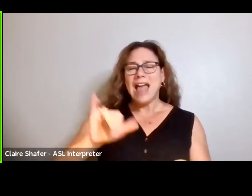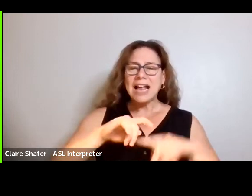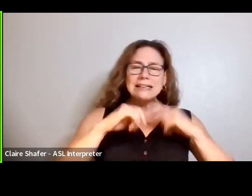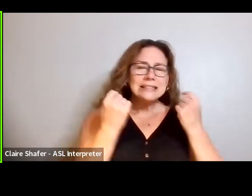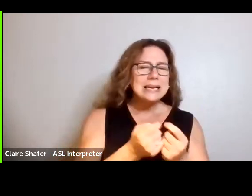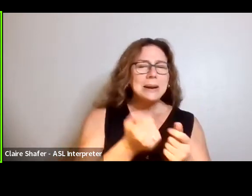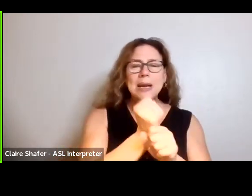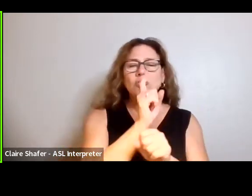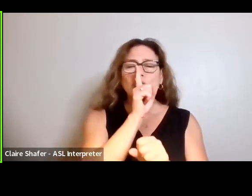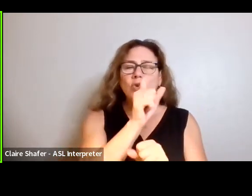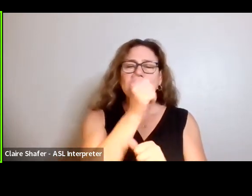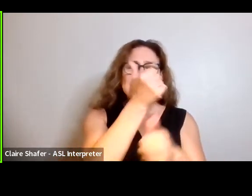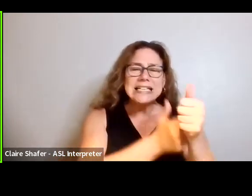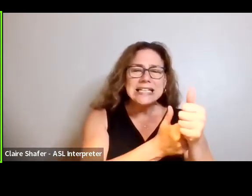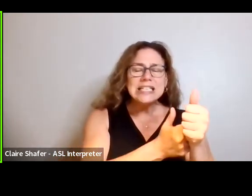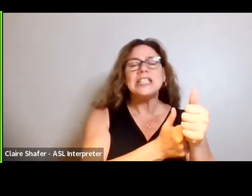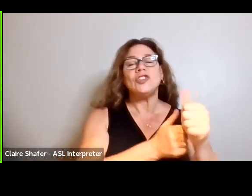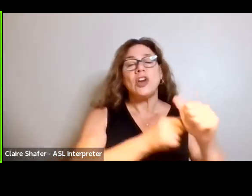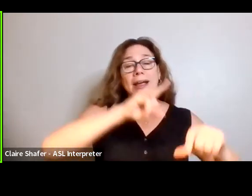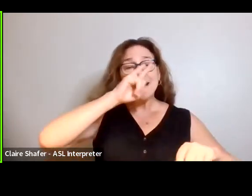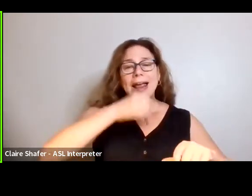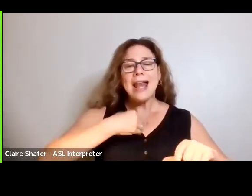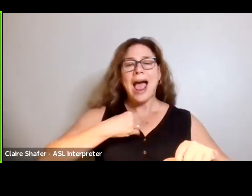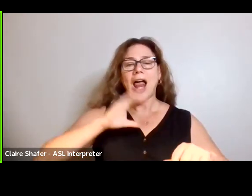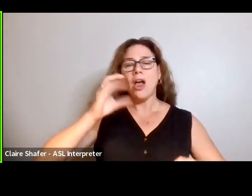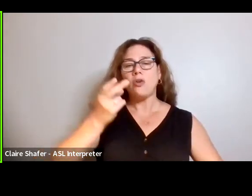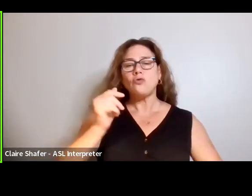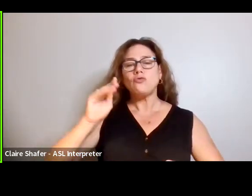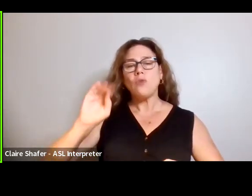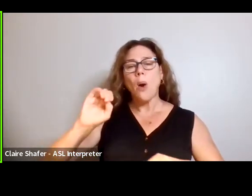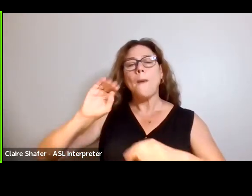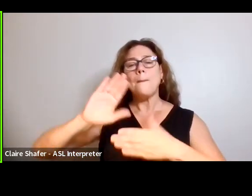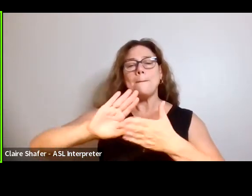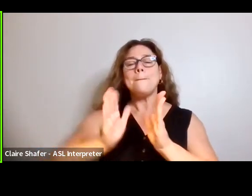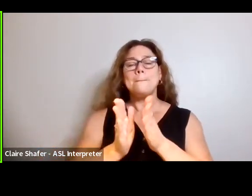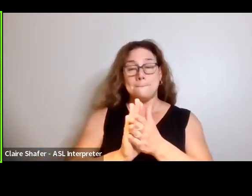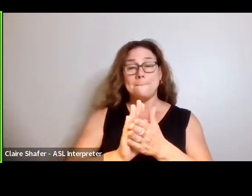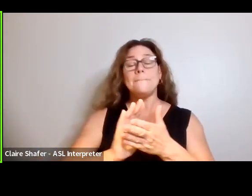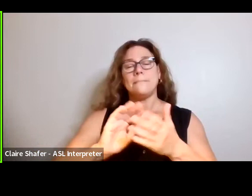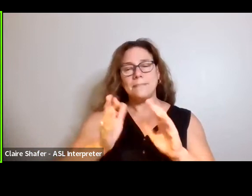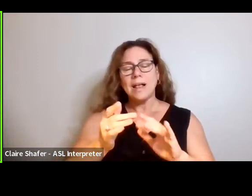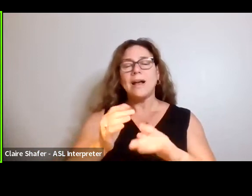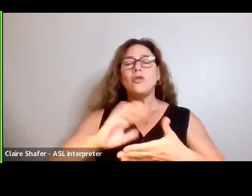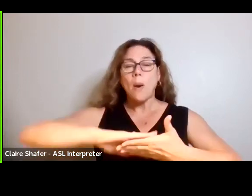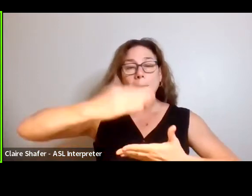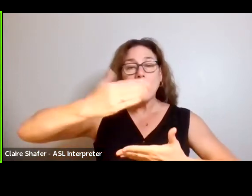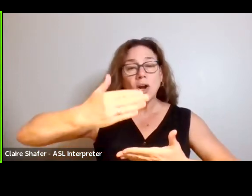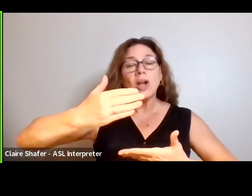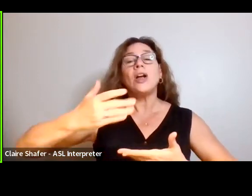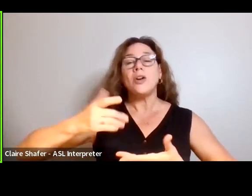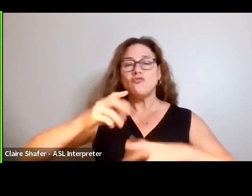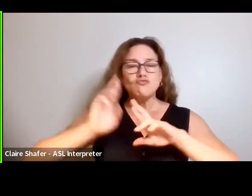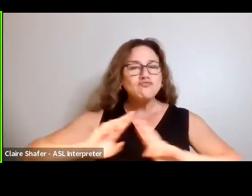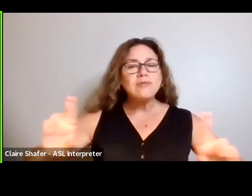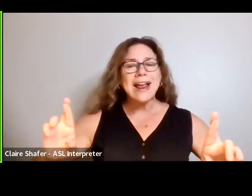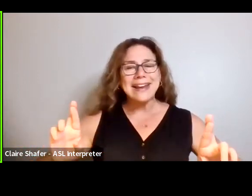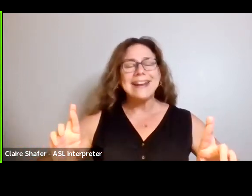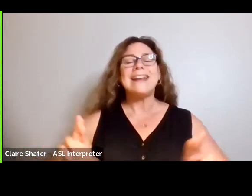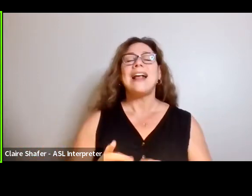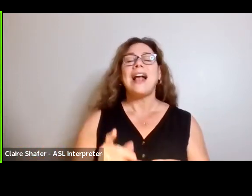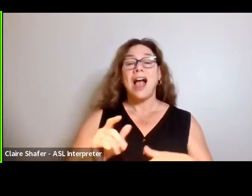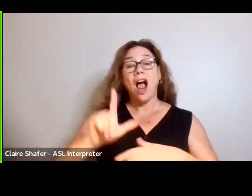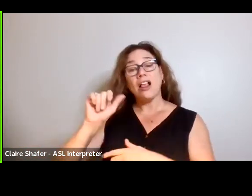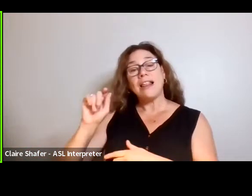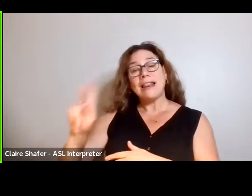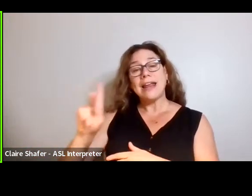had a Chromebook in their hands by the end of the second day of school. And that is no small feat. So our Link Crew students